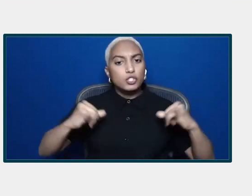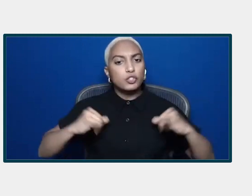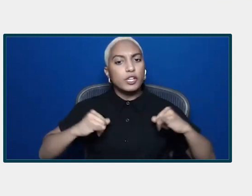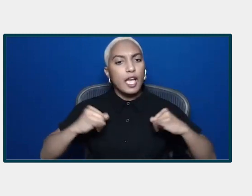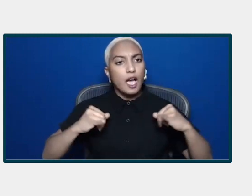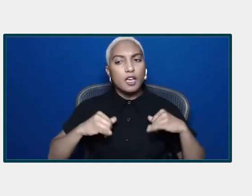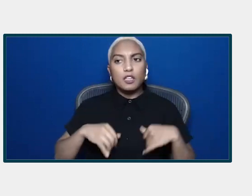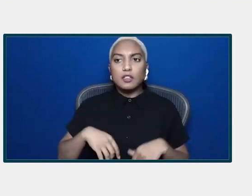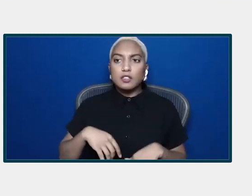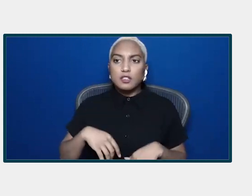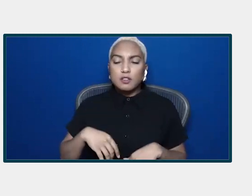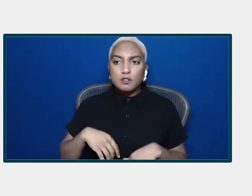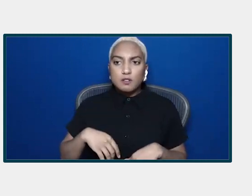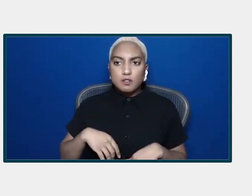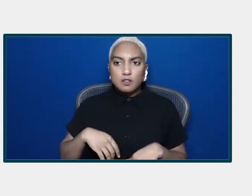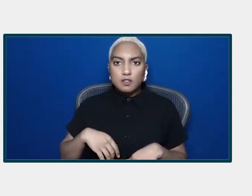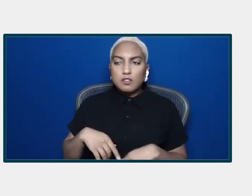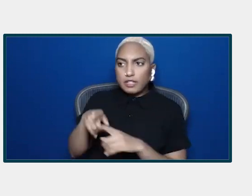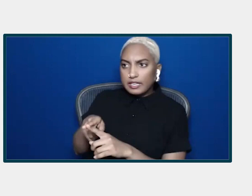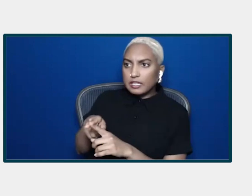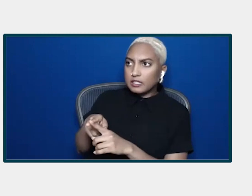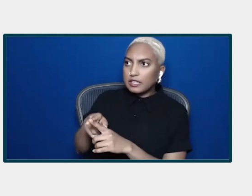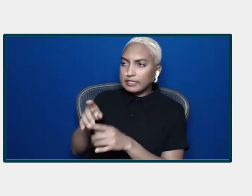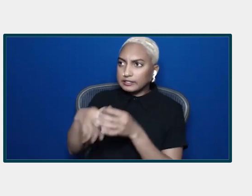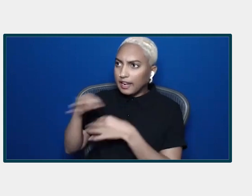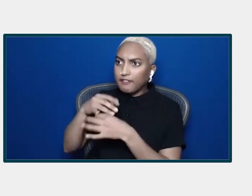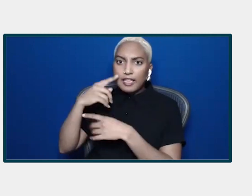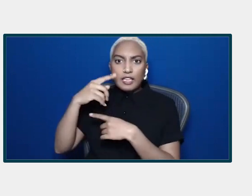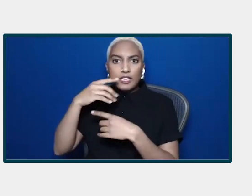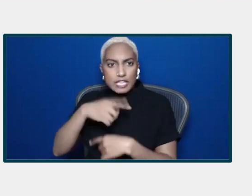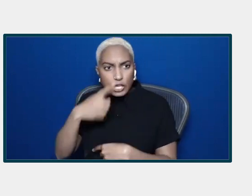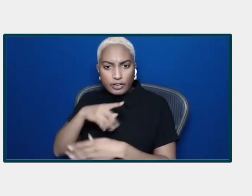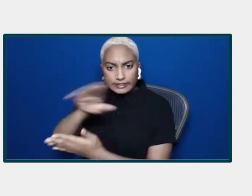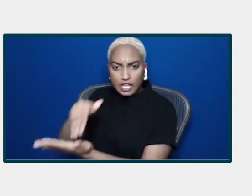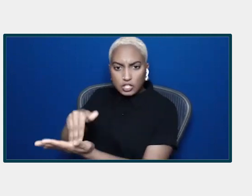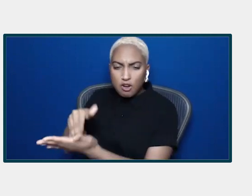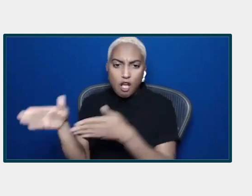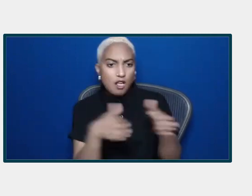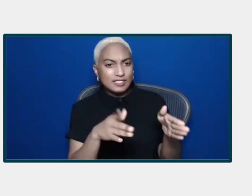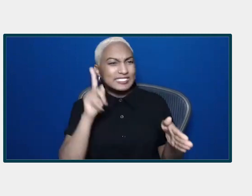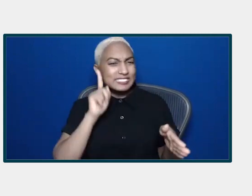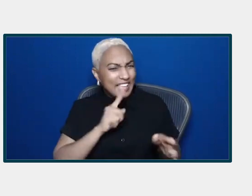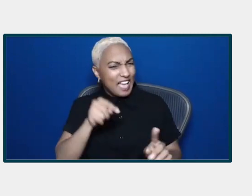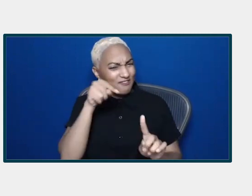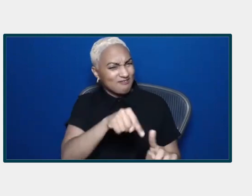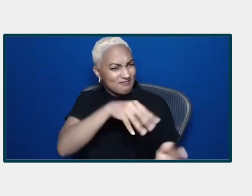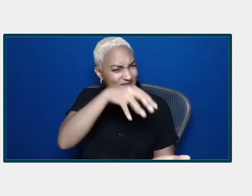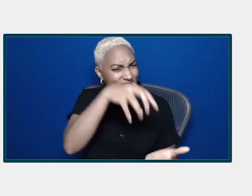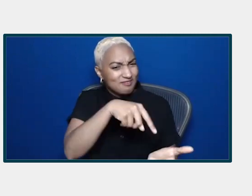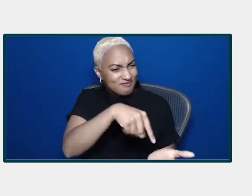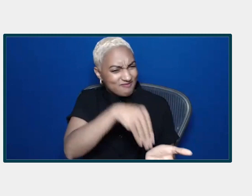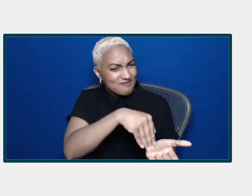my place of worship. I want to bring it to my friend group. What is your recommendation? What's the first